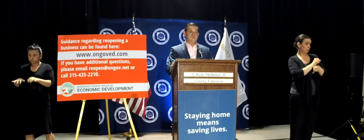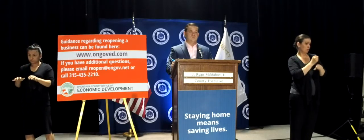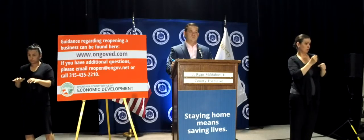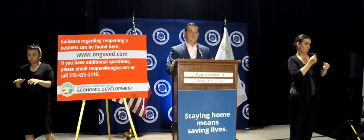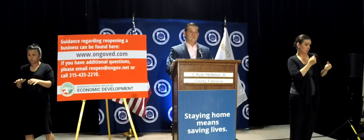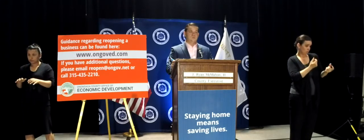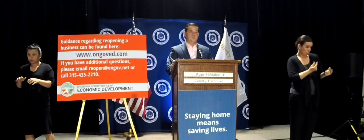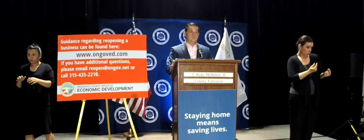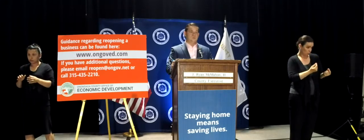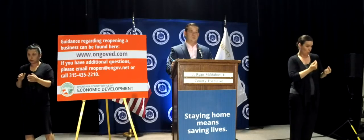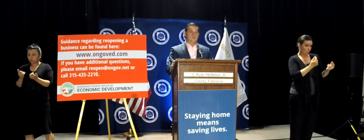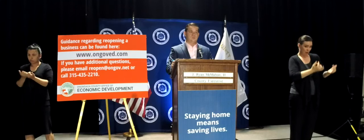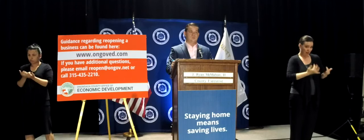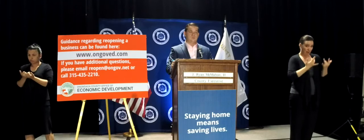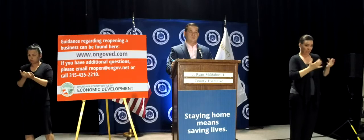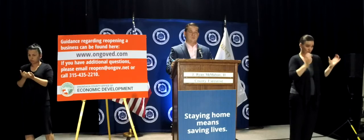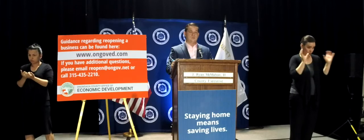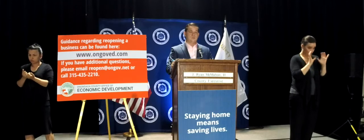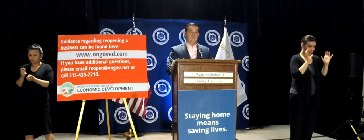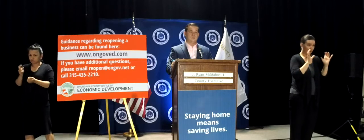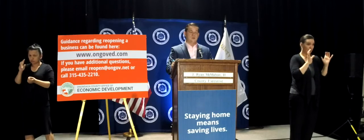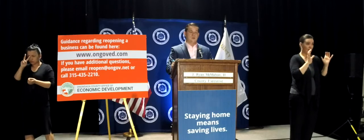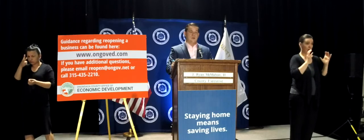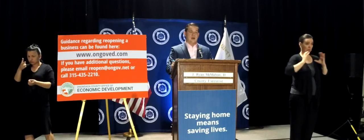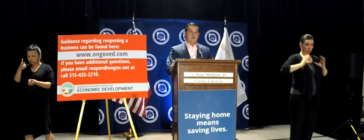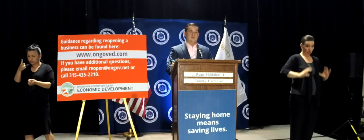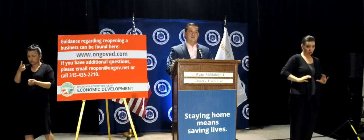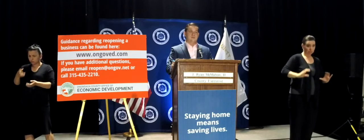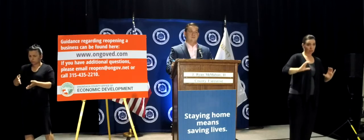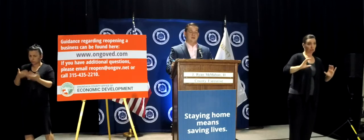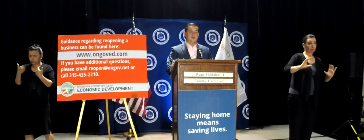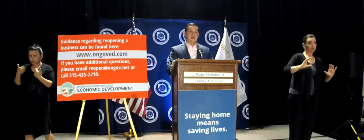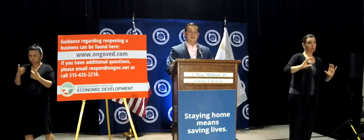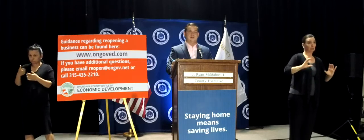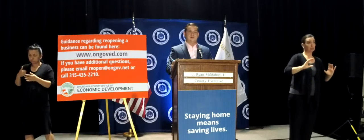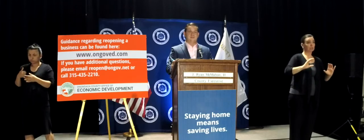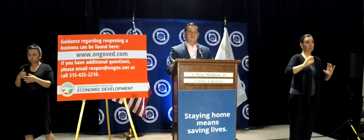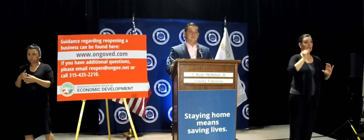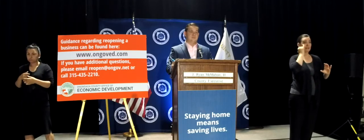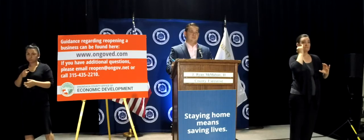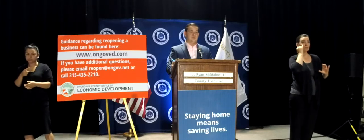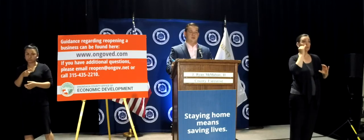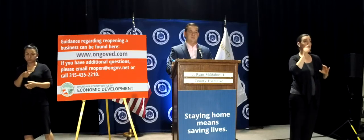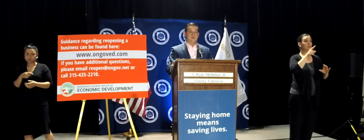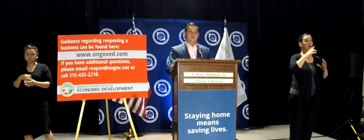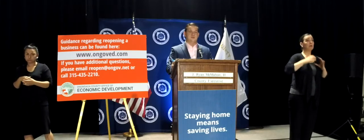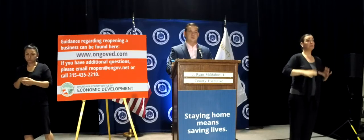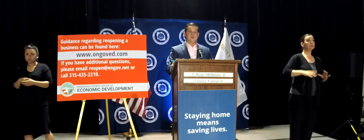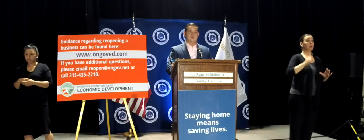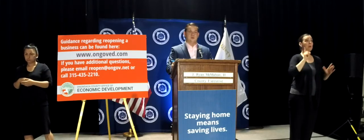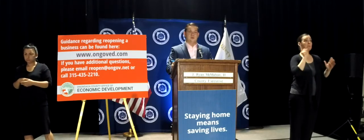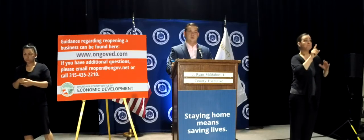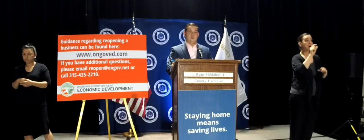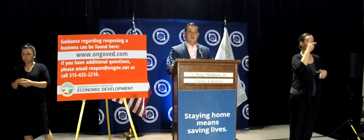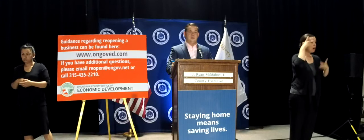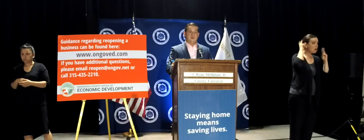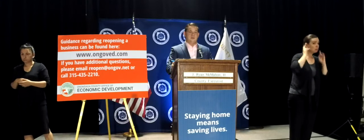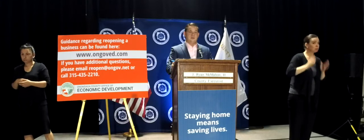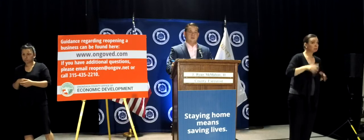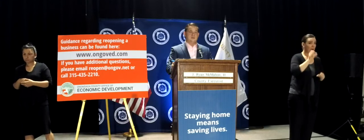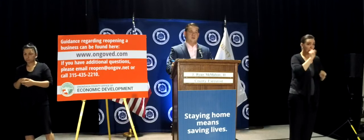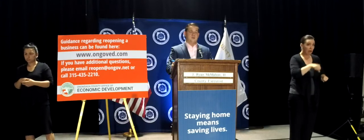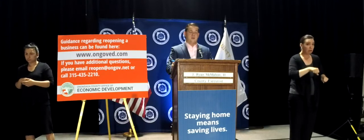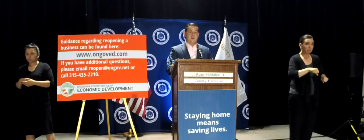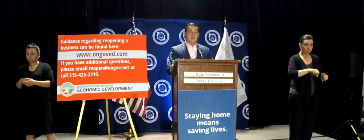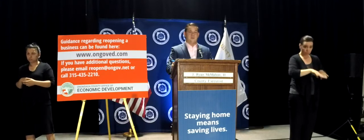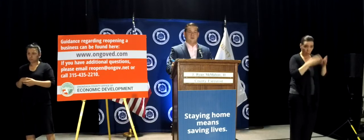accept customers tomorrow morning, hoping the guidance comes eventually? Yeah, I think you're going to be in a situation where